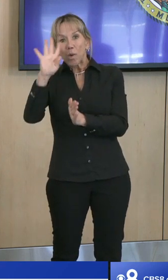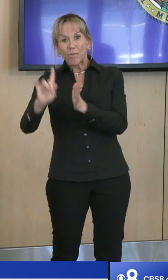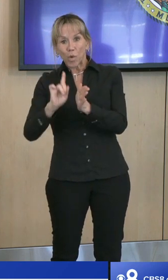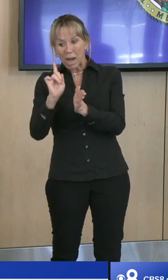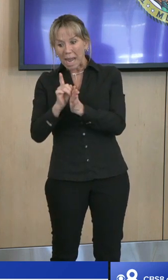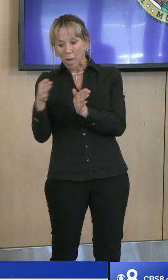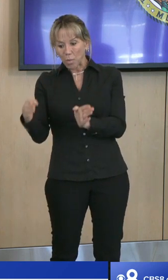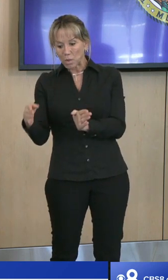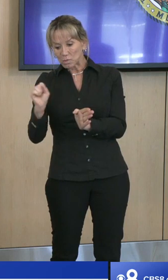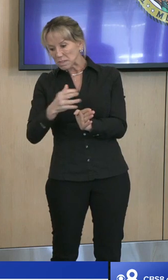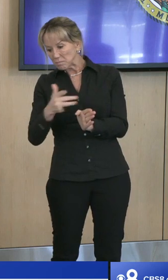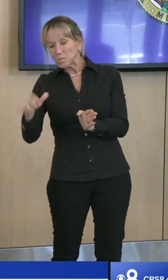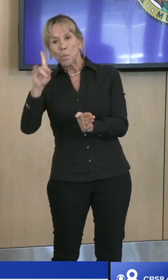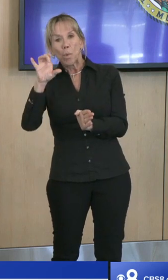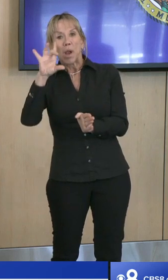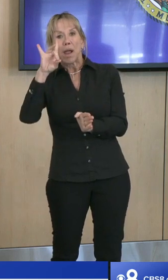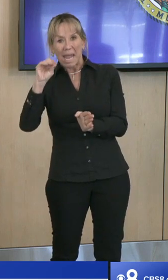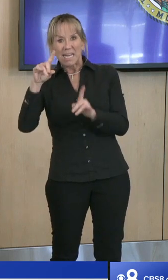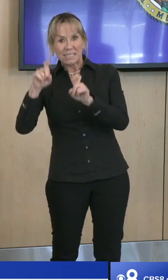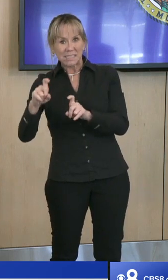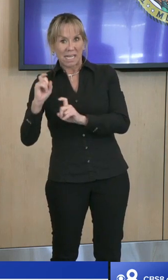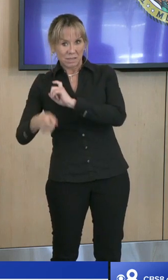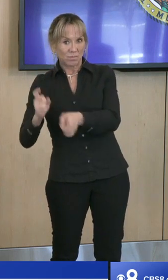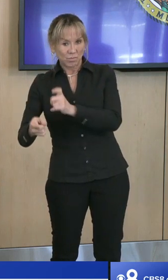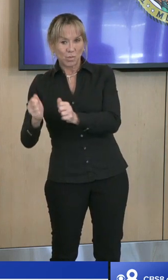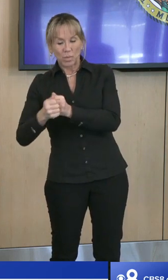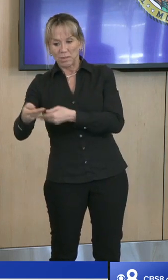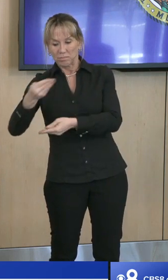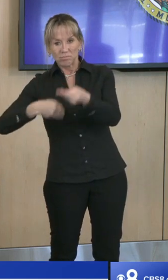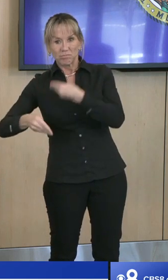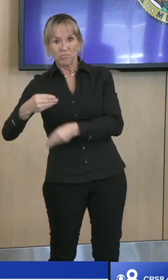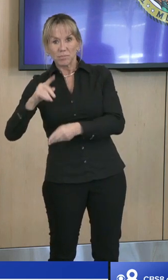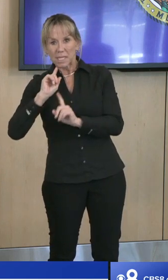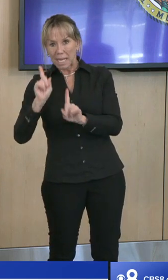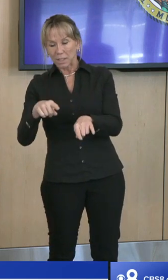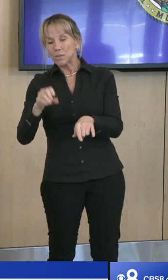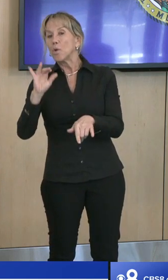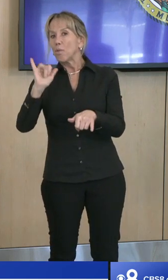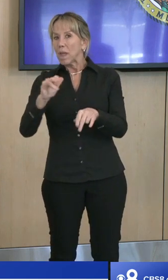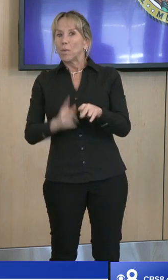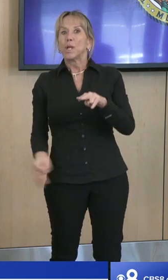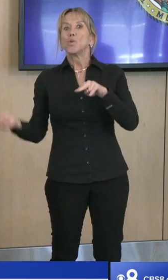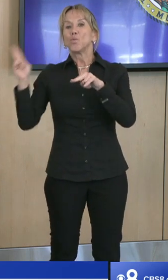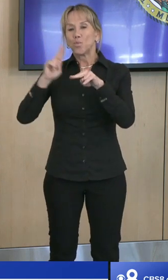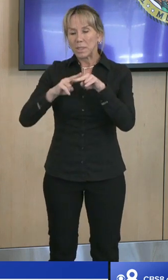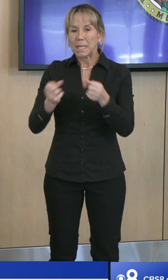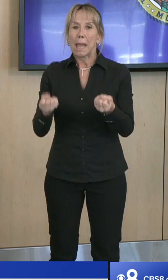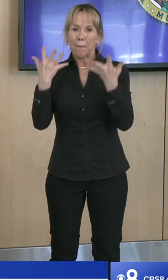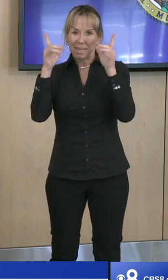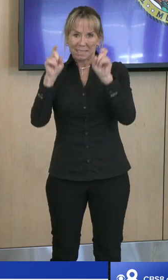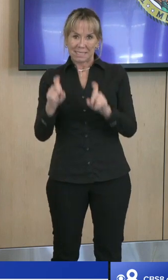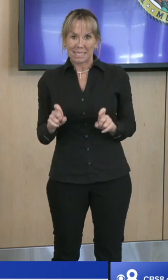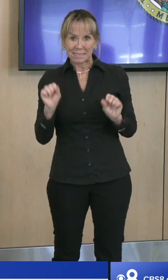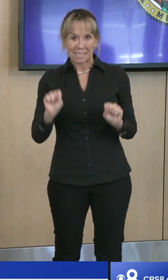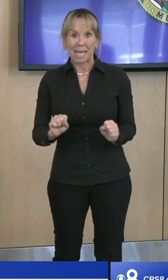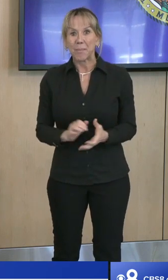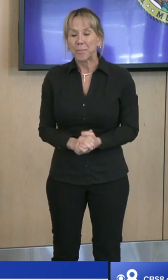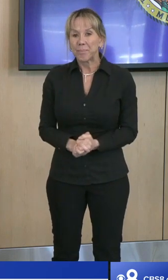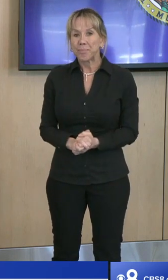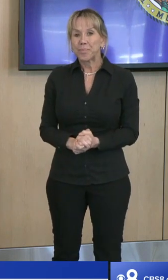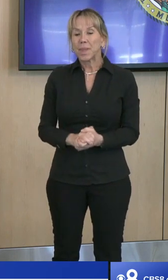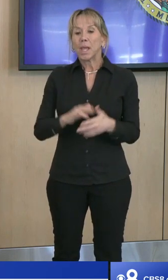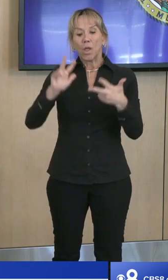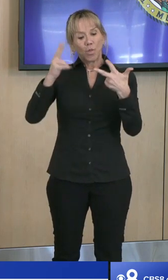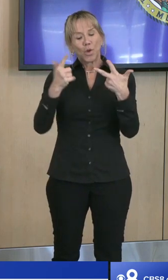period, 180 tests. So that has significantly increased our capacity at the county. The third platform